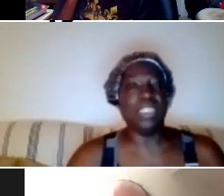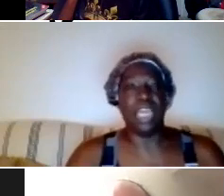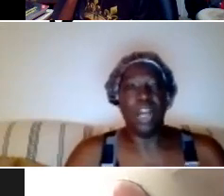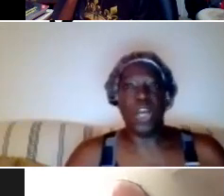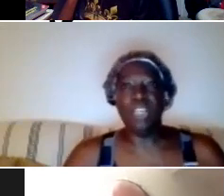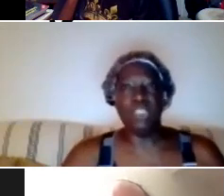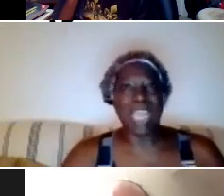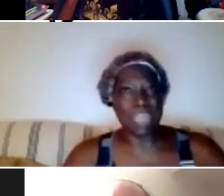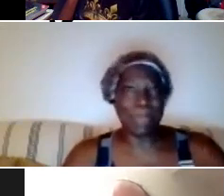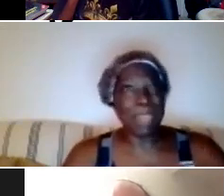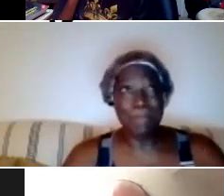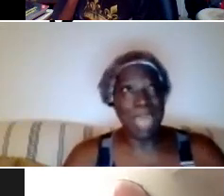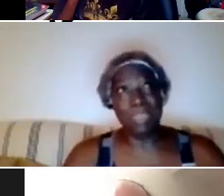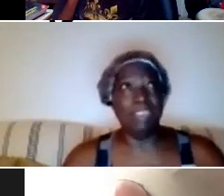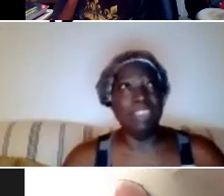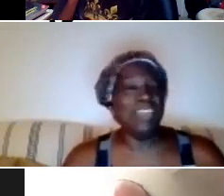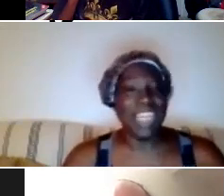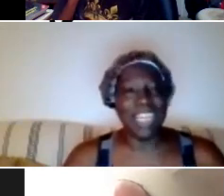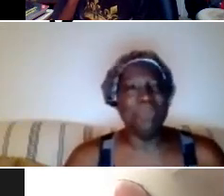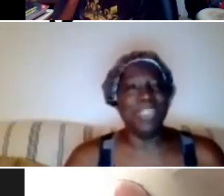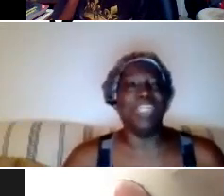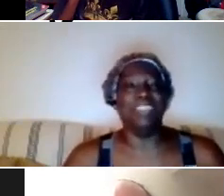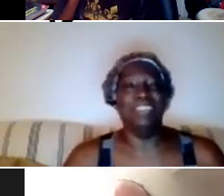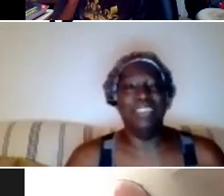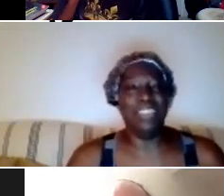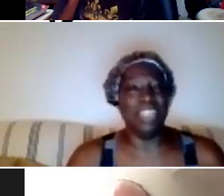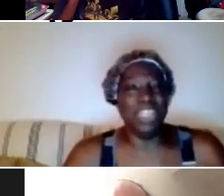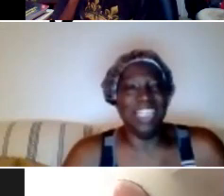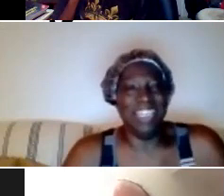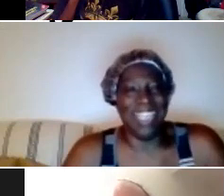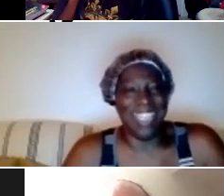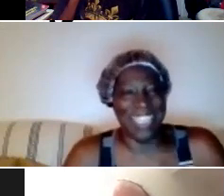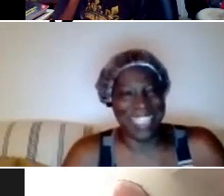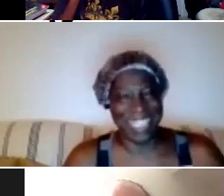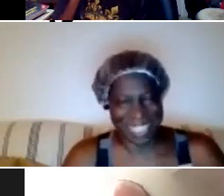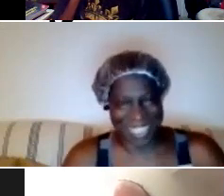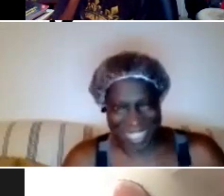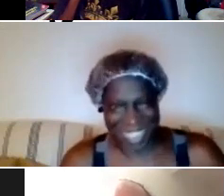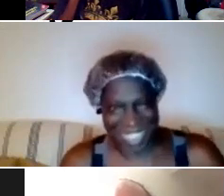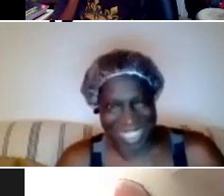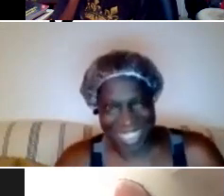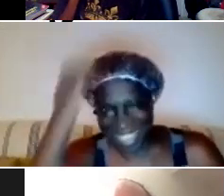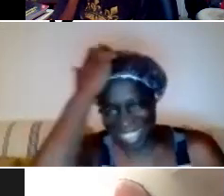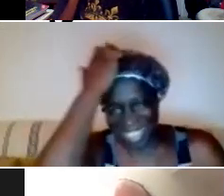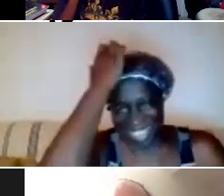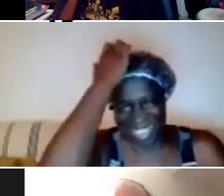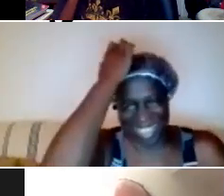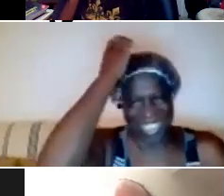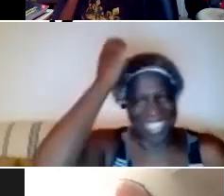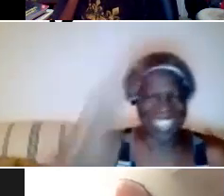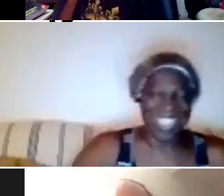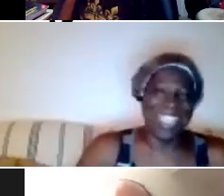This is, oh, I know Spanish. I blah, blah, blah, blah. You know, Yeah. like, come on. Remind me of somebody in our family.